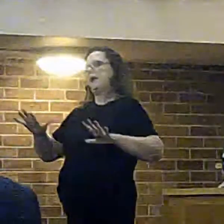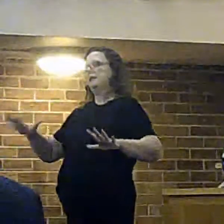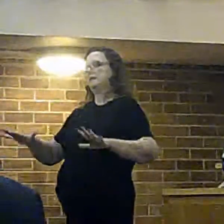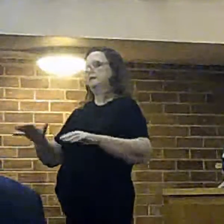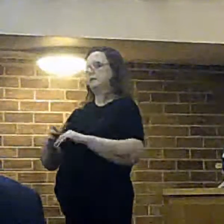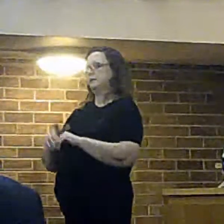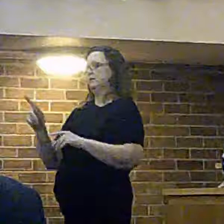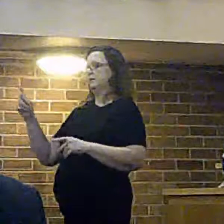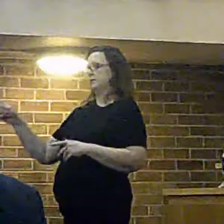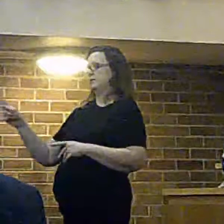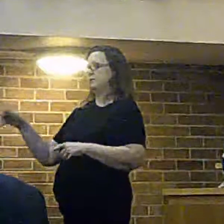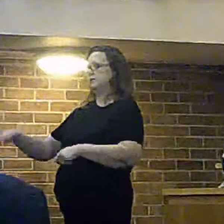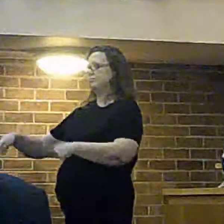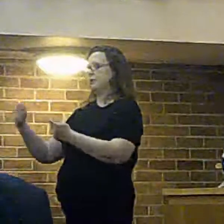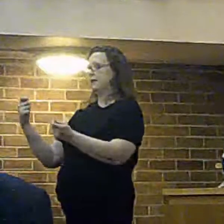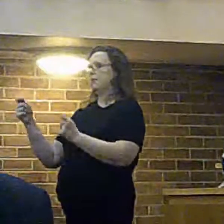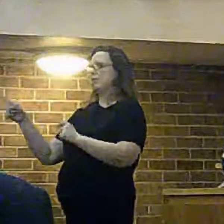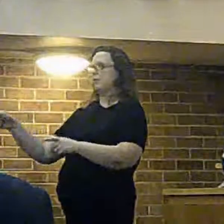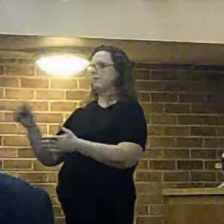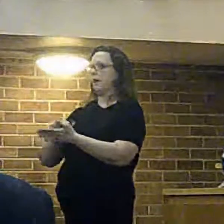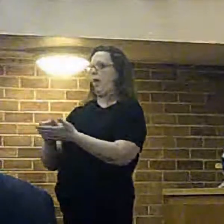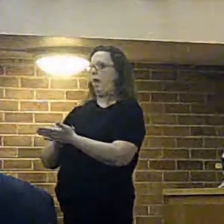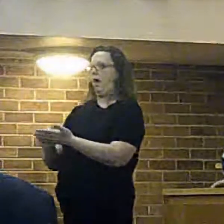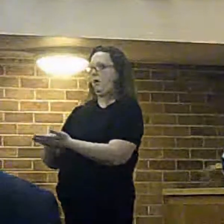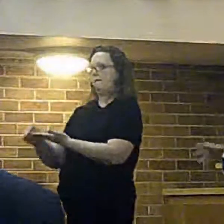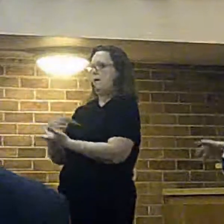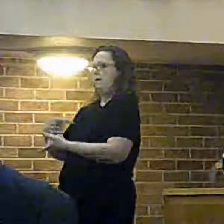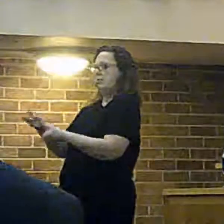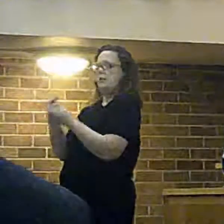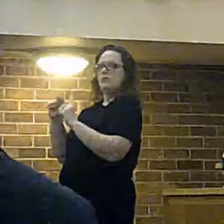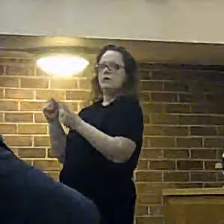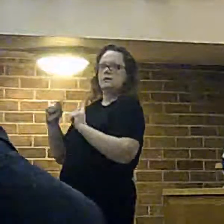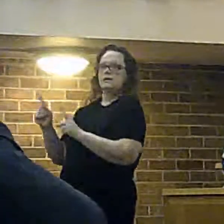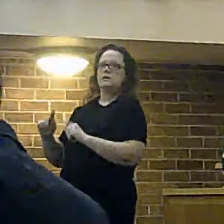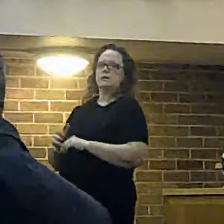of our authority then, because in truth it's not my decision.